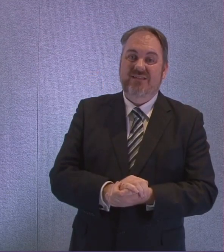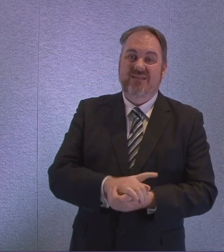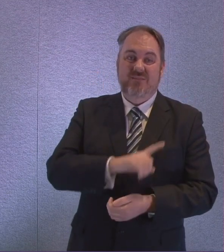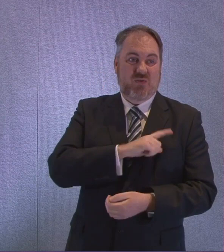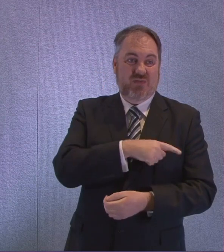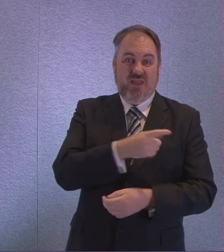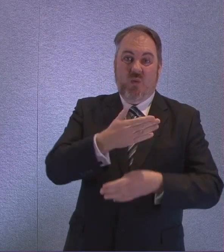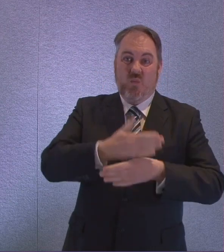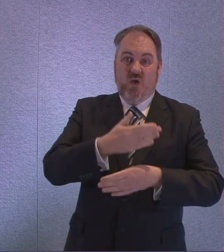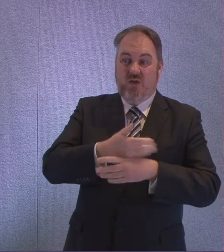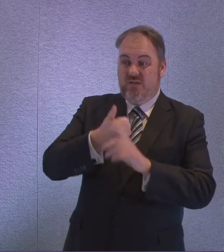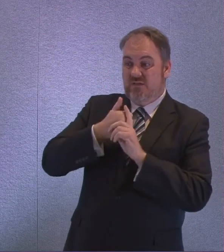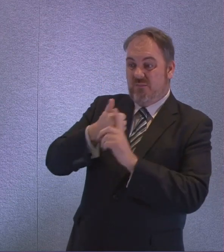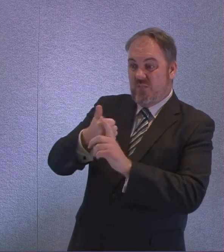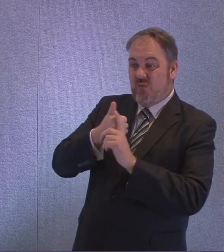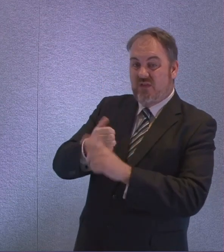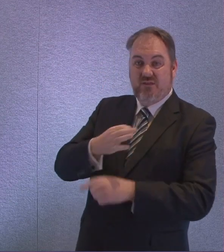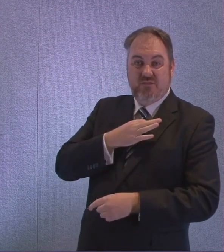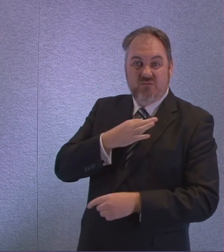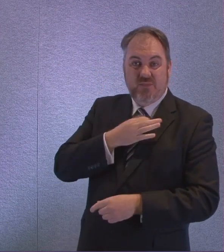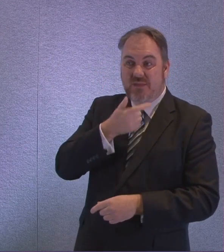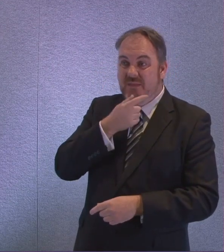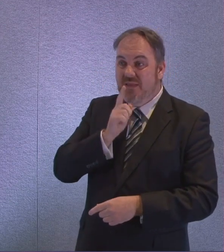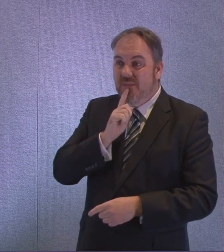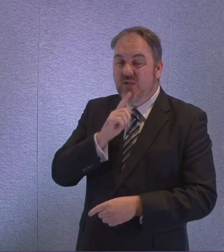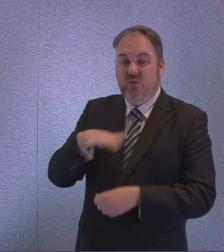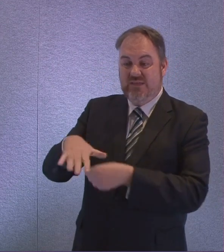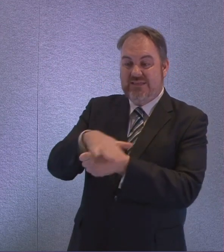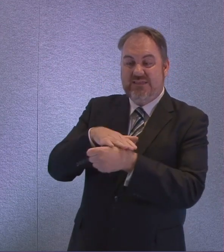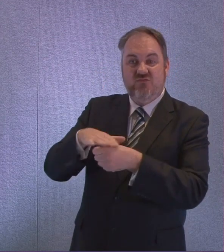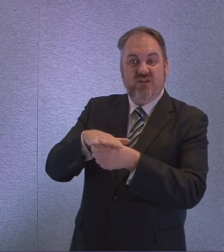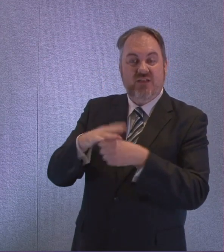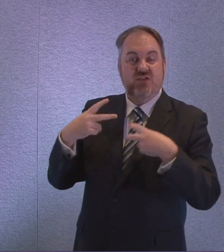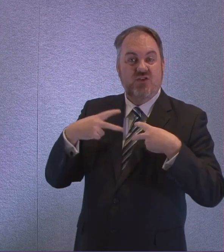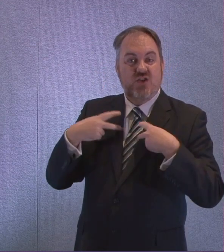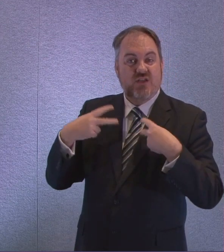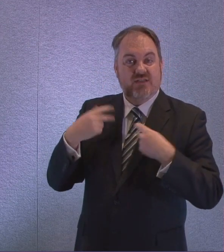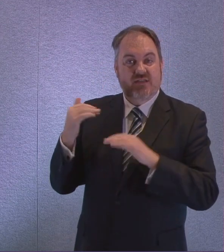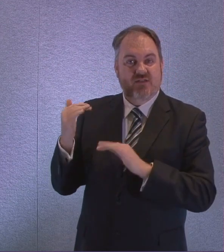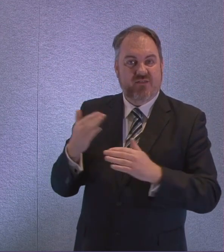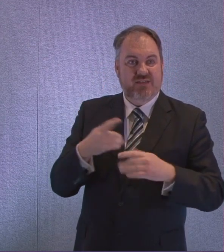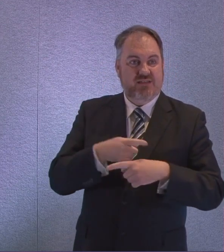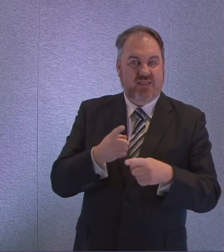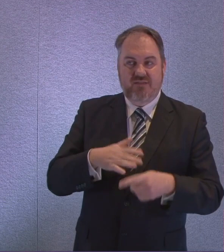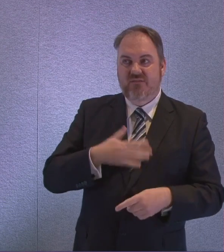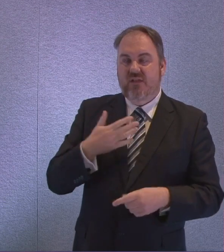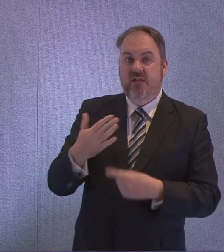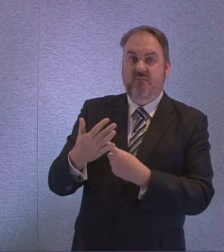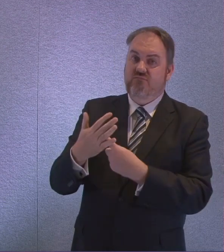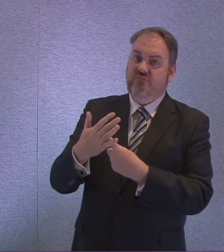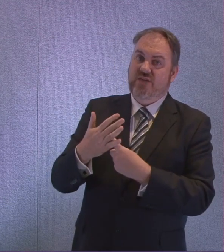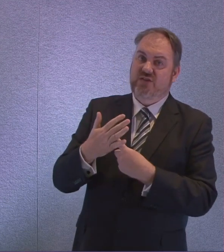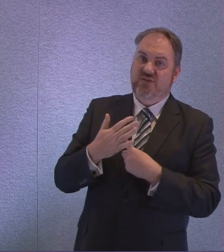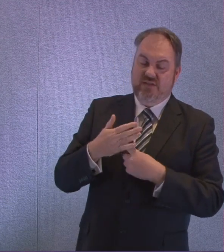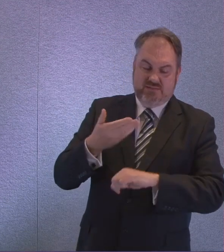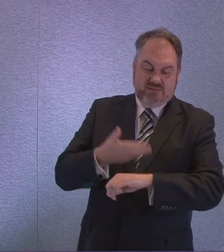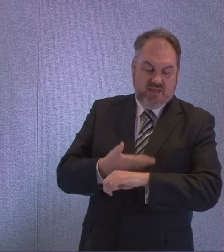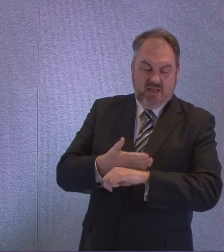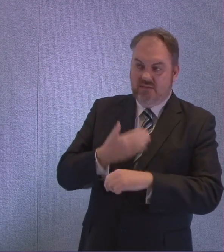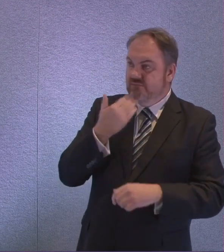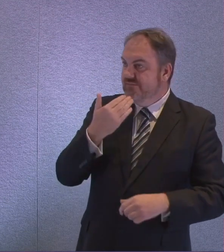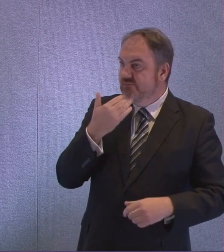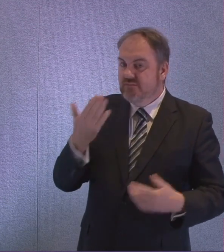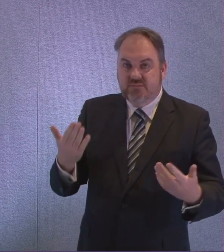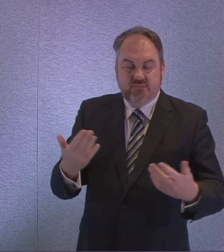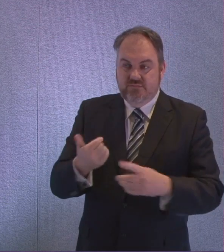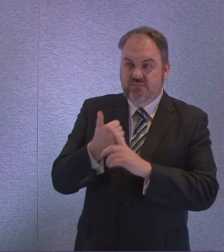community, providing home care or district nursing services, for example, already under pressure, put under even more stress